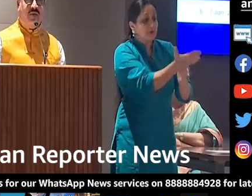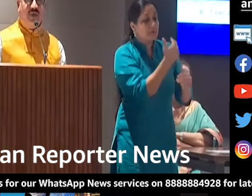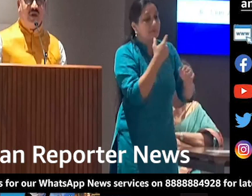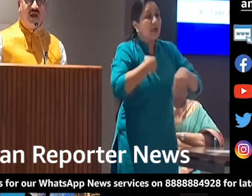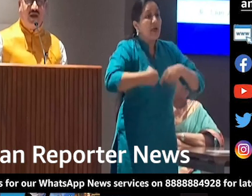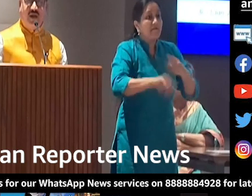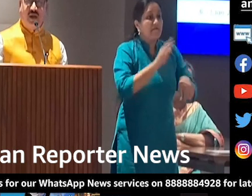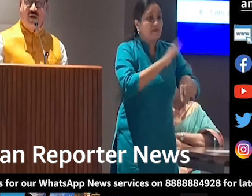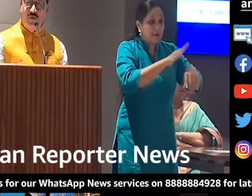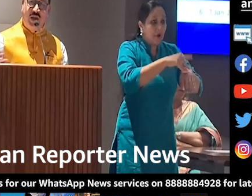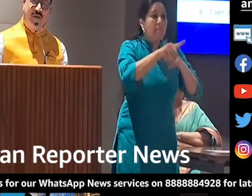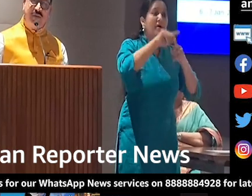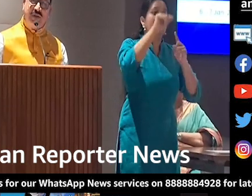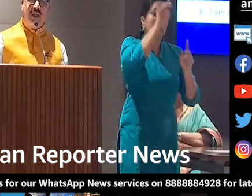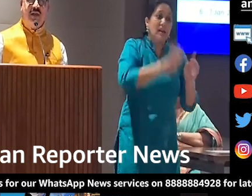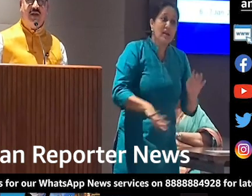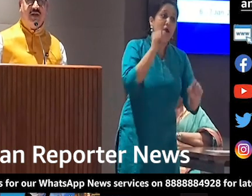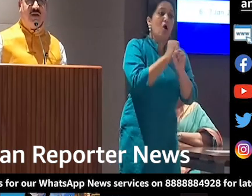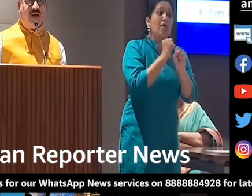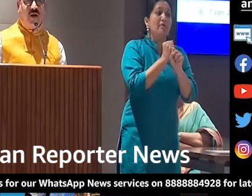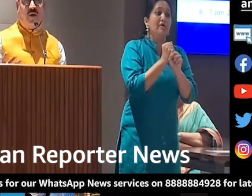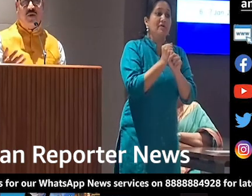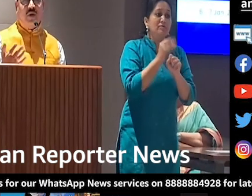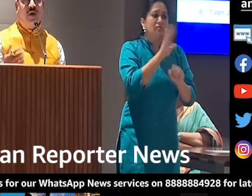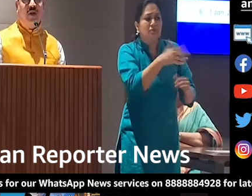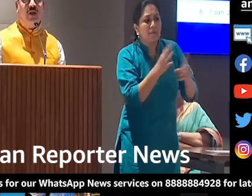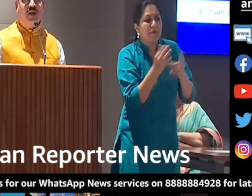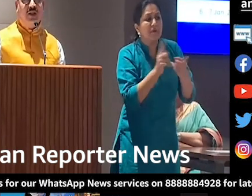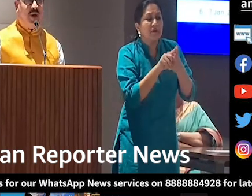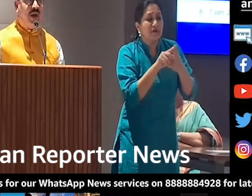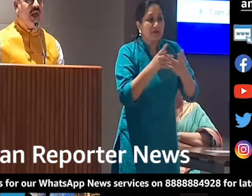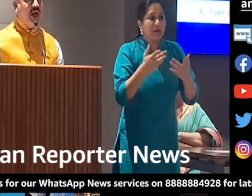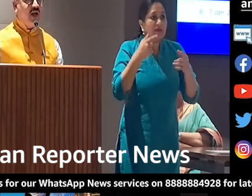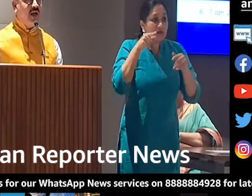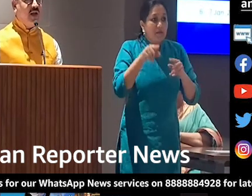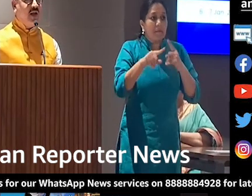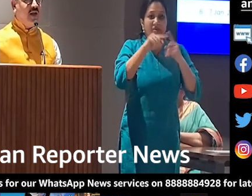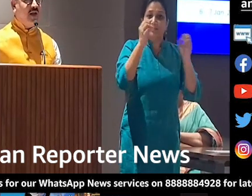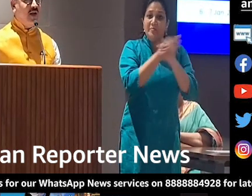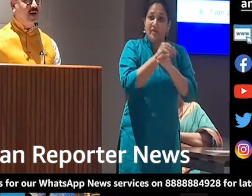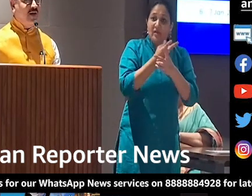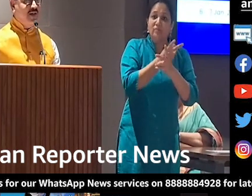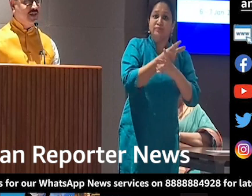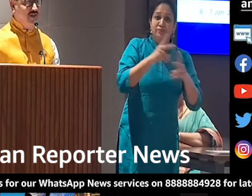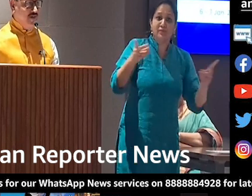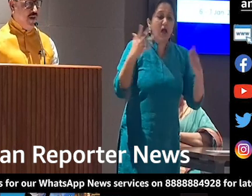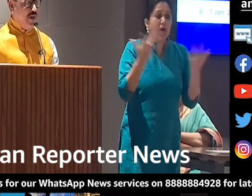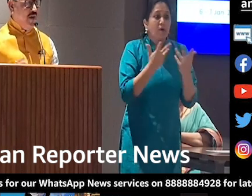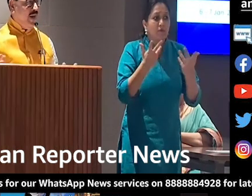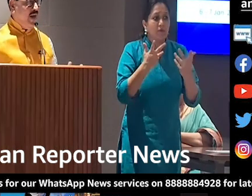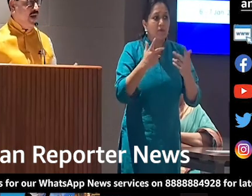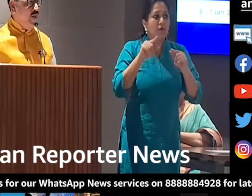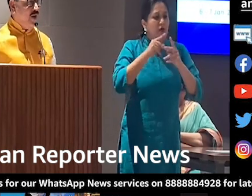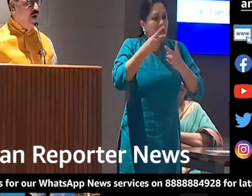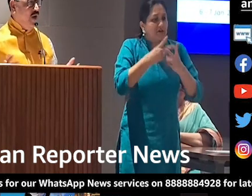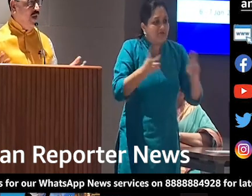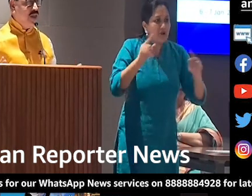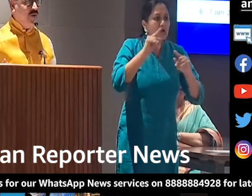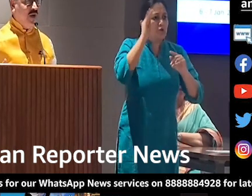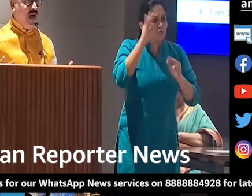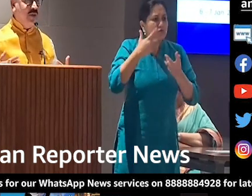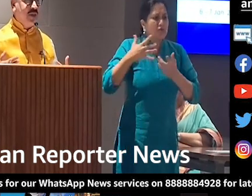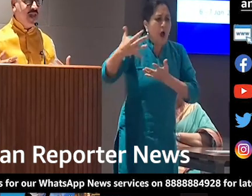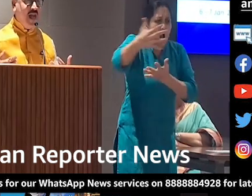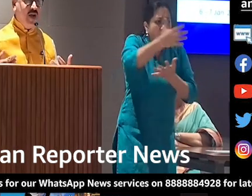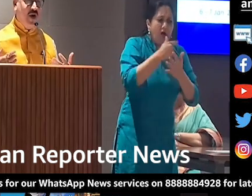out. And we have seen how the media is attending and covering all these